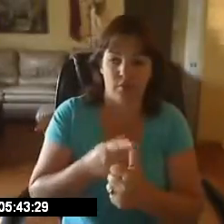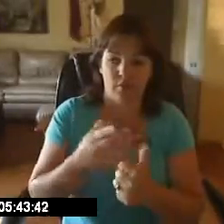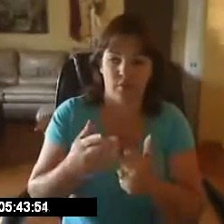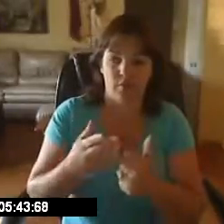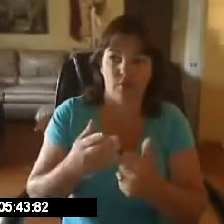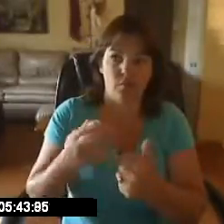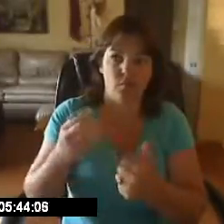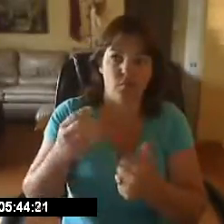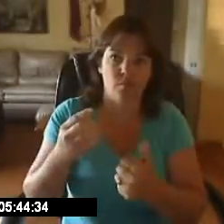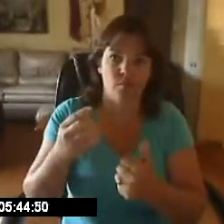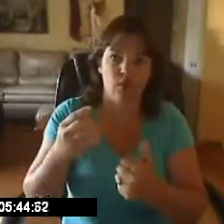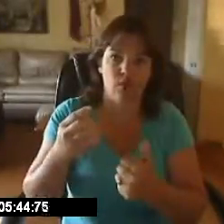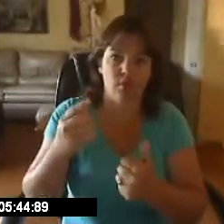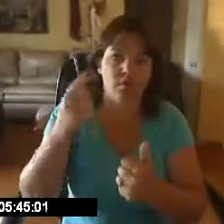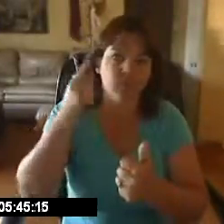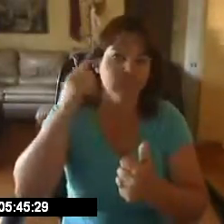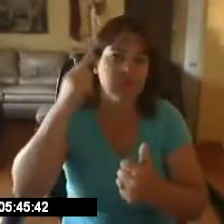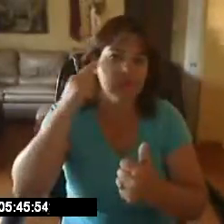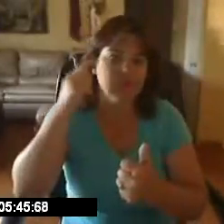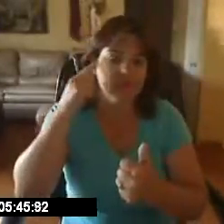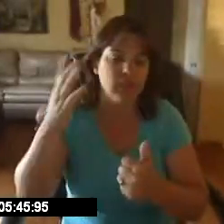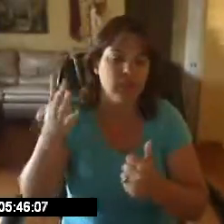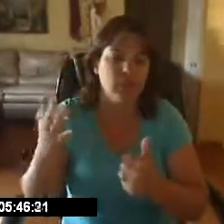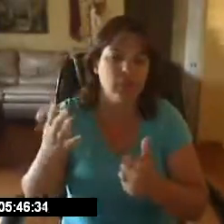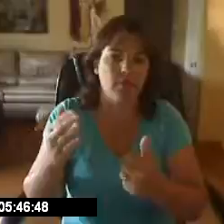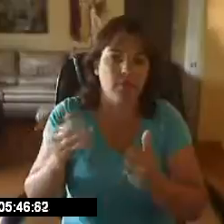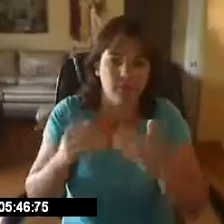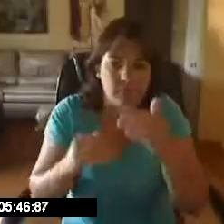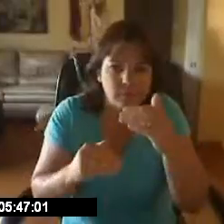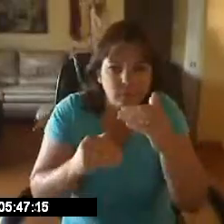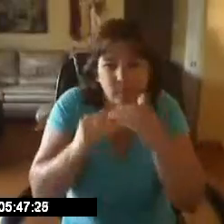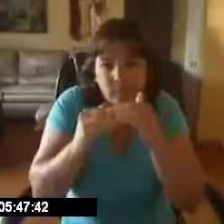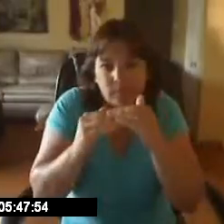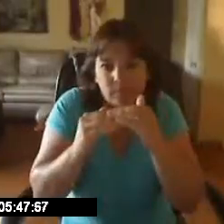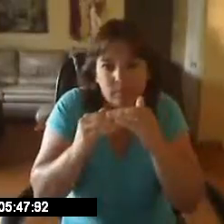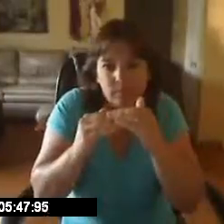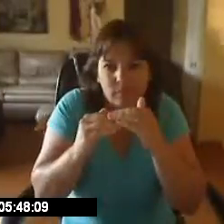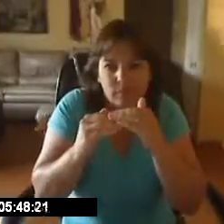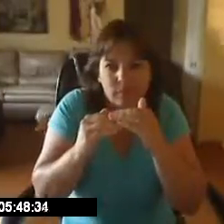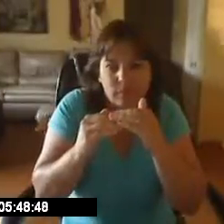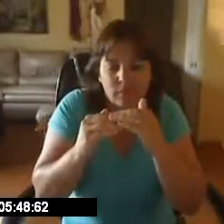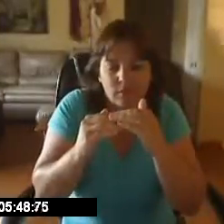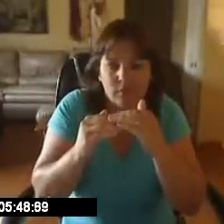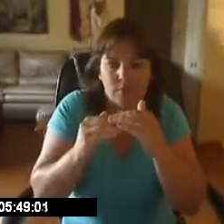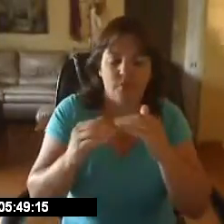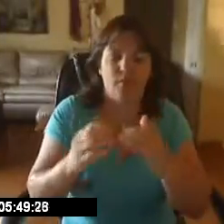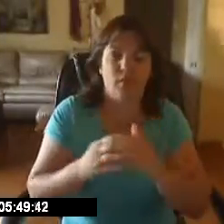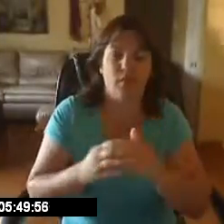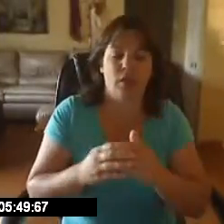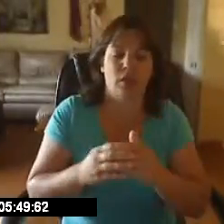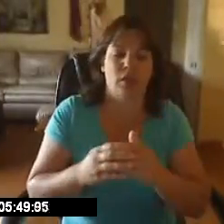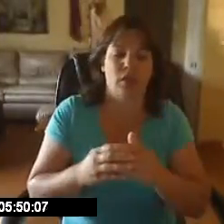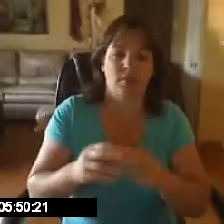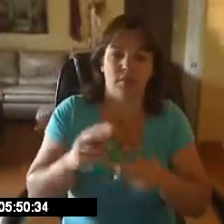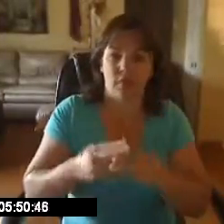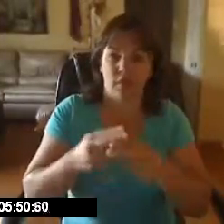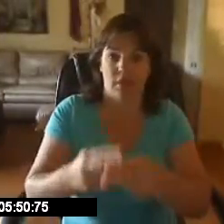qualifications, if you remember minimal qualifications from the CICT test, is called NIC. Okay, so the National